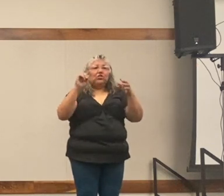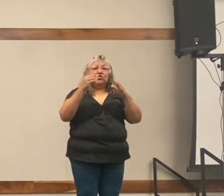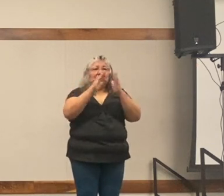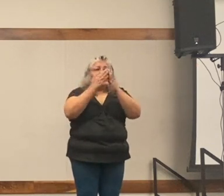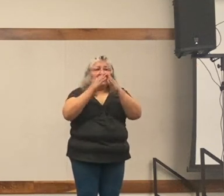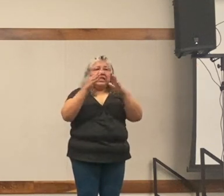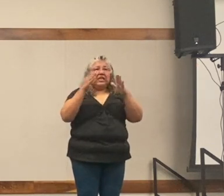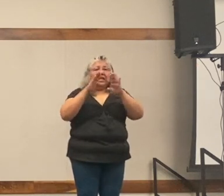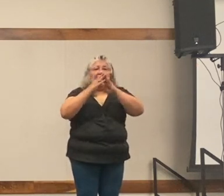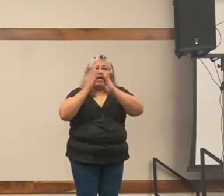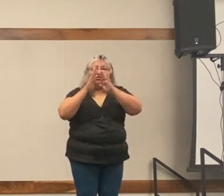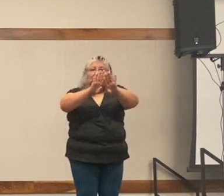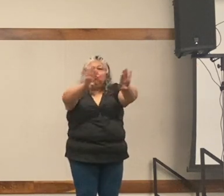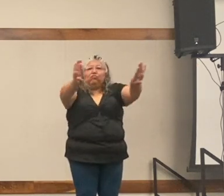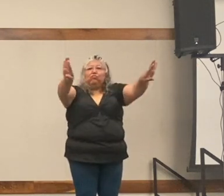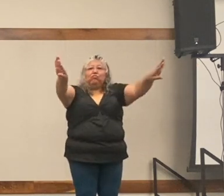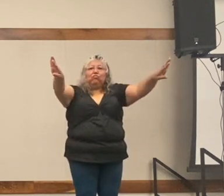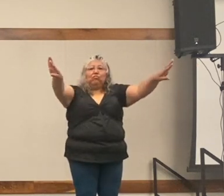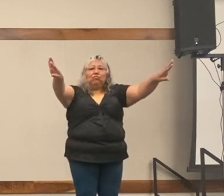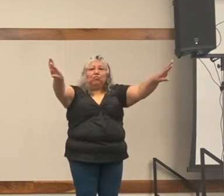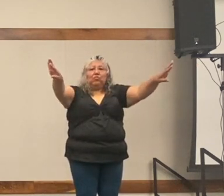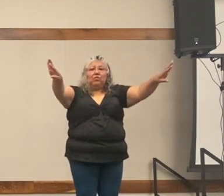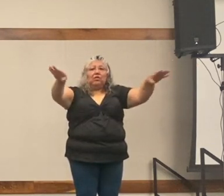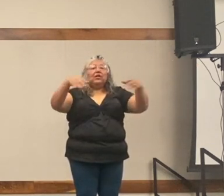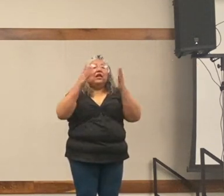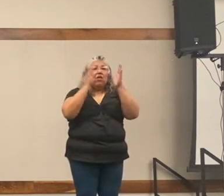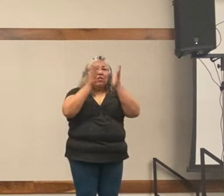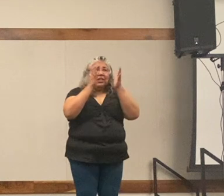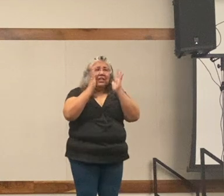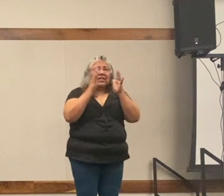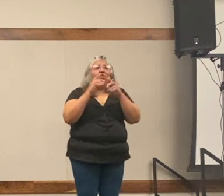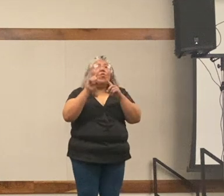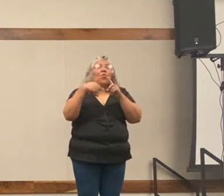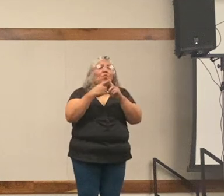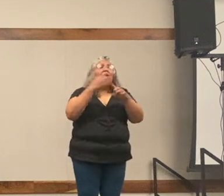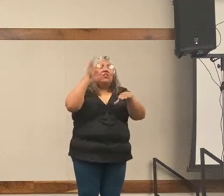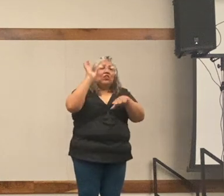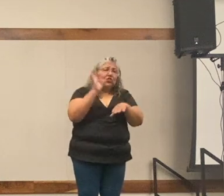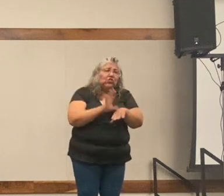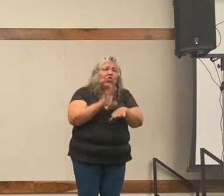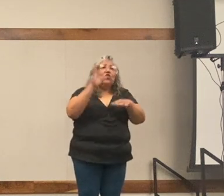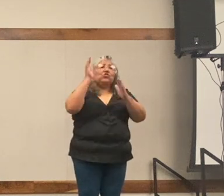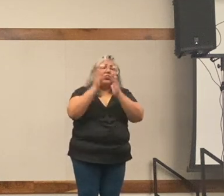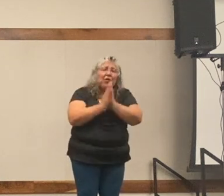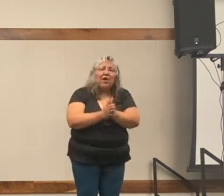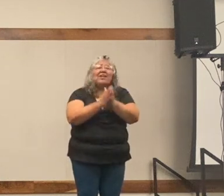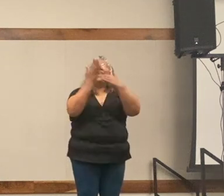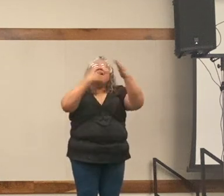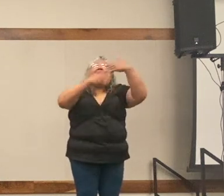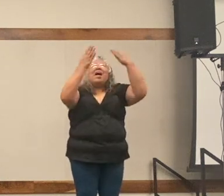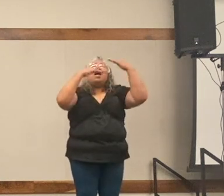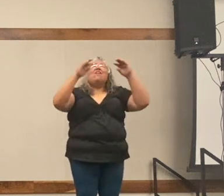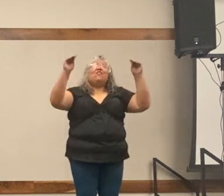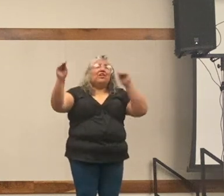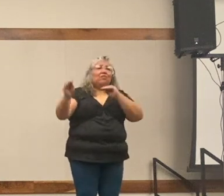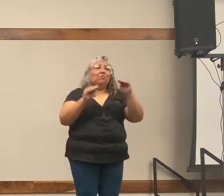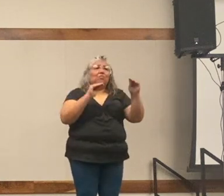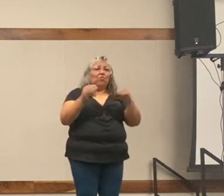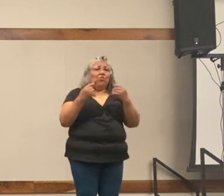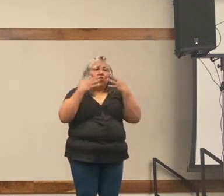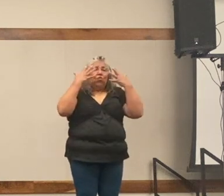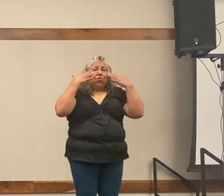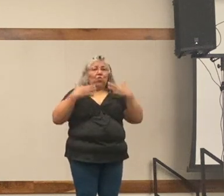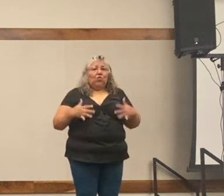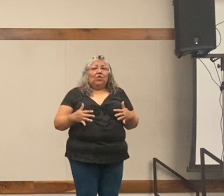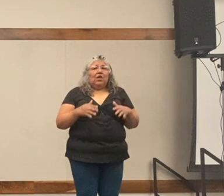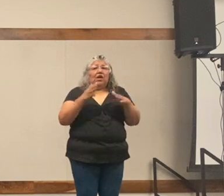gate was open for them. Right. Listen, when the church prays, heaven moves. And God sent